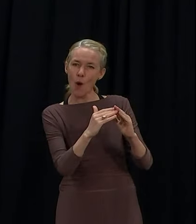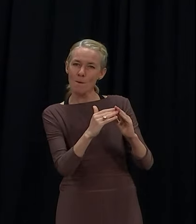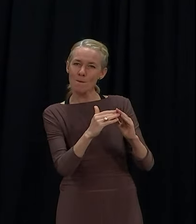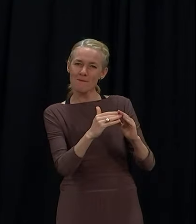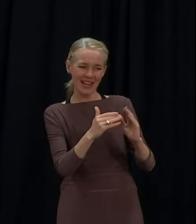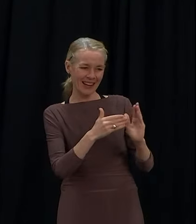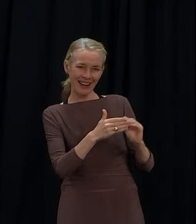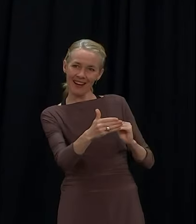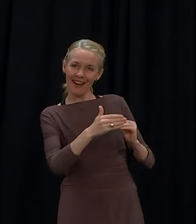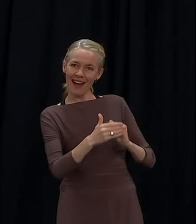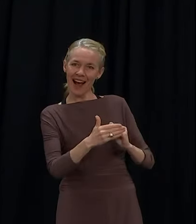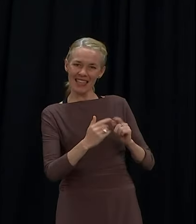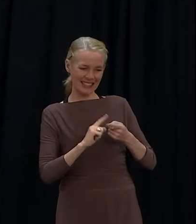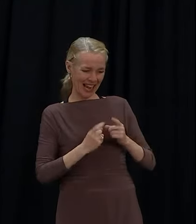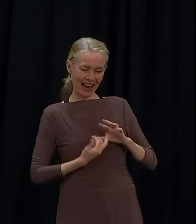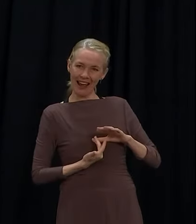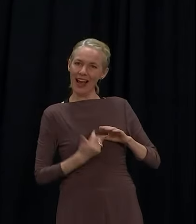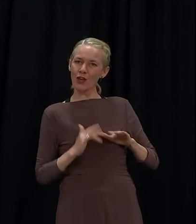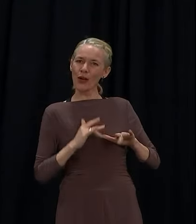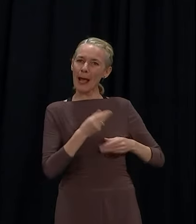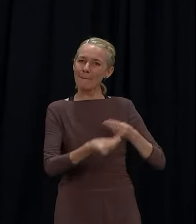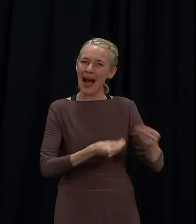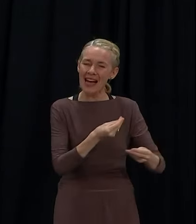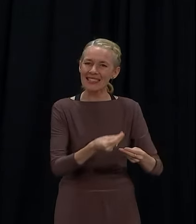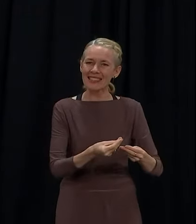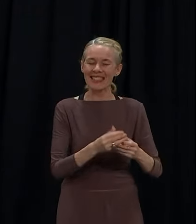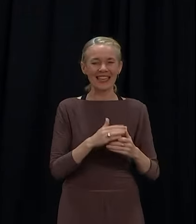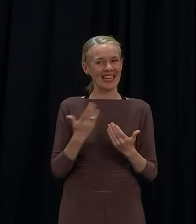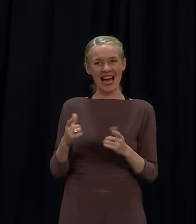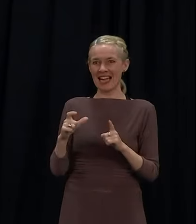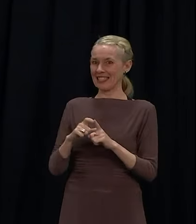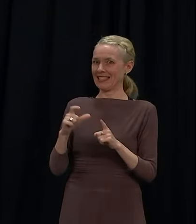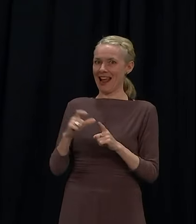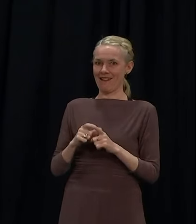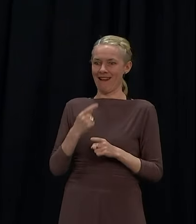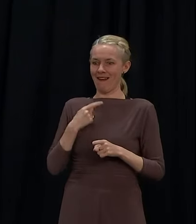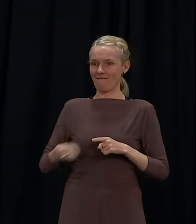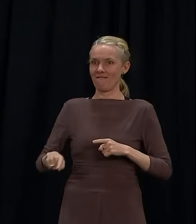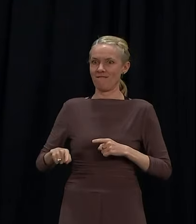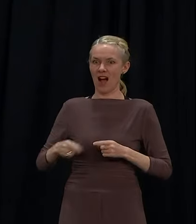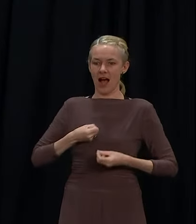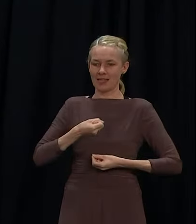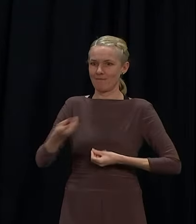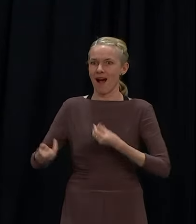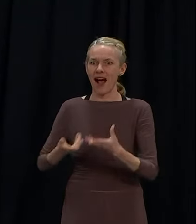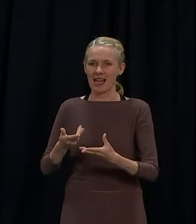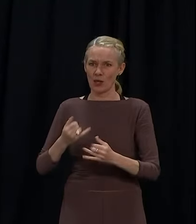windows. So that is another reason why actually a lockdown, whilst it takes